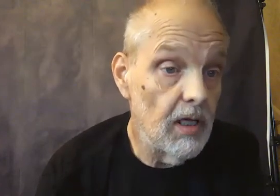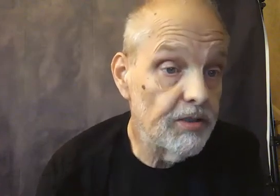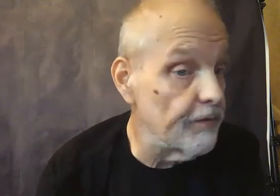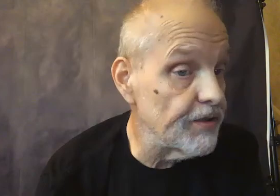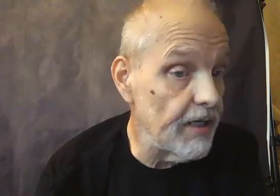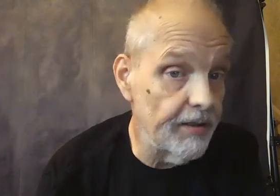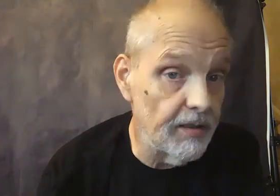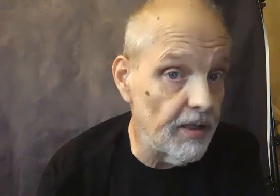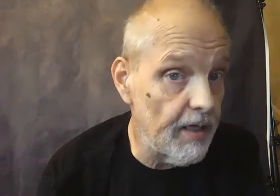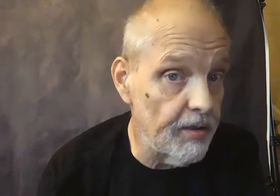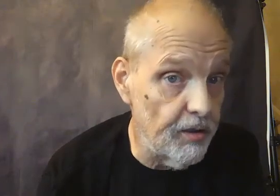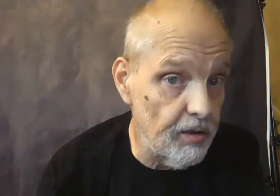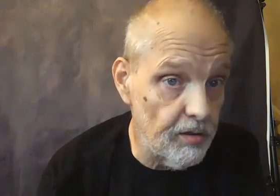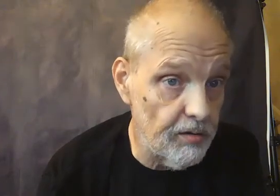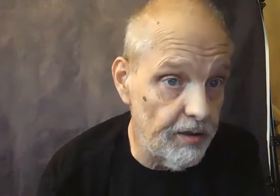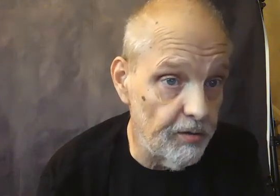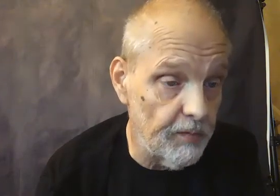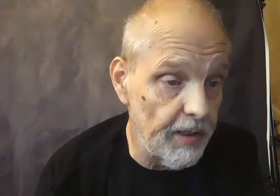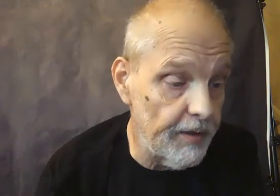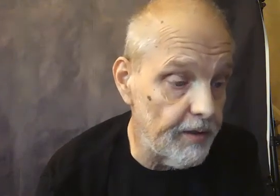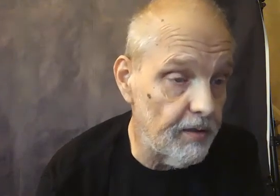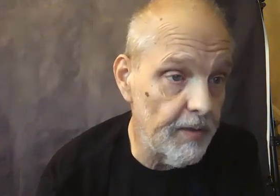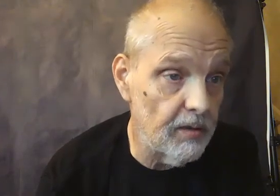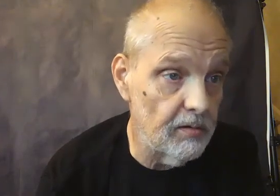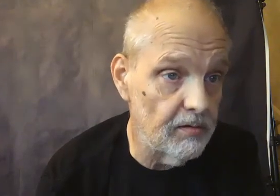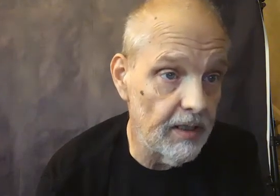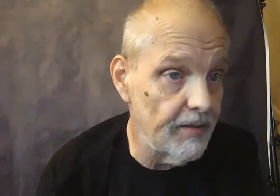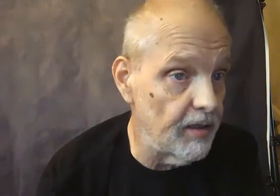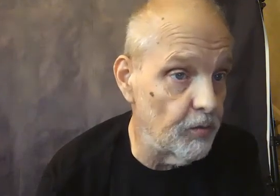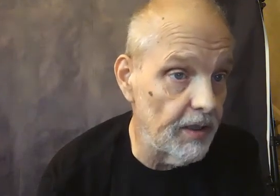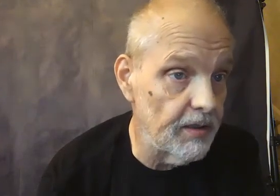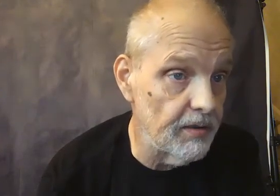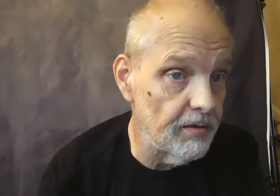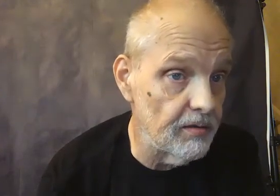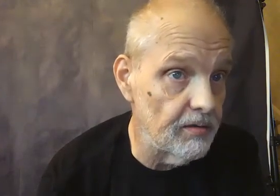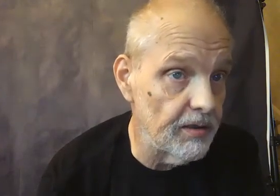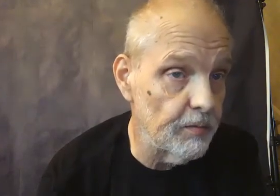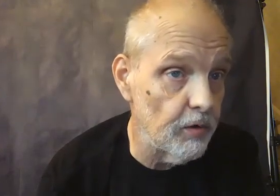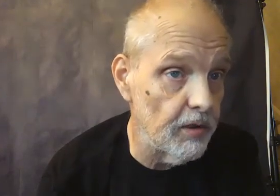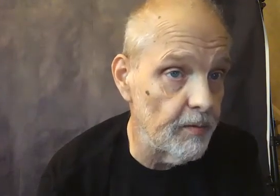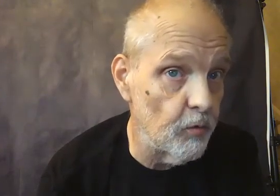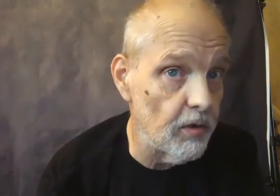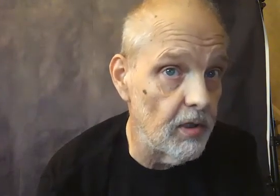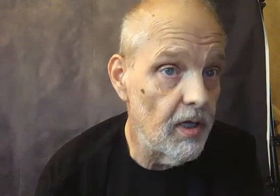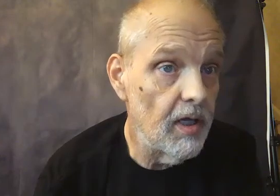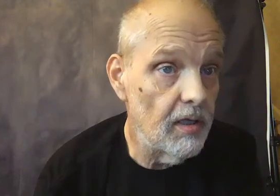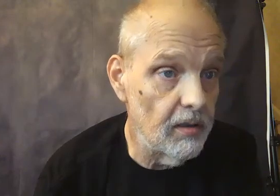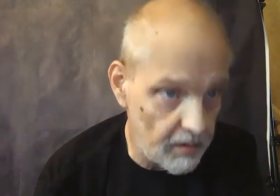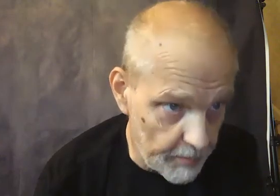So if there's anything that stuck out in your mind right there about anything you would like to explore a little bit more, let me